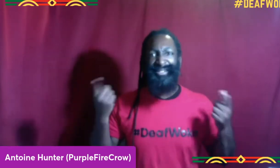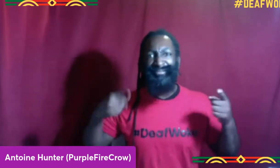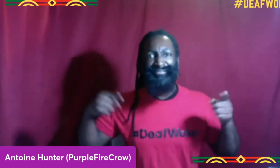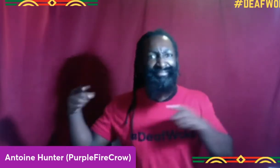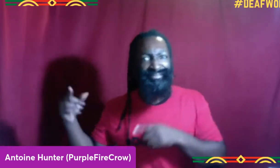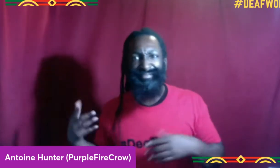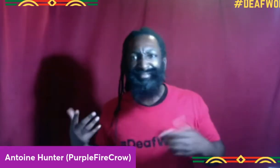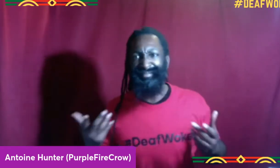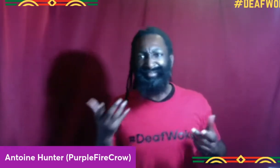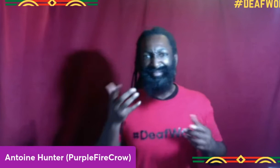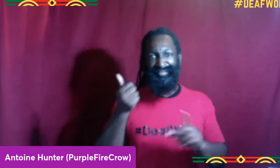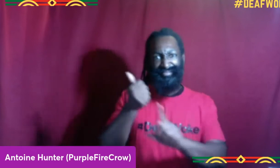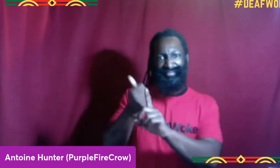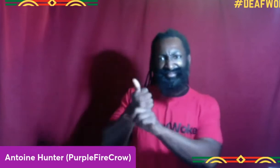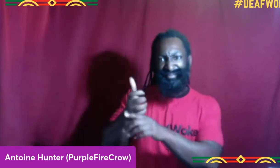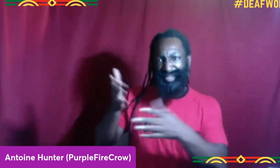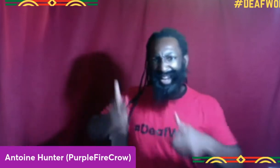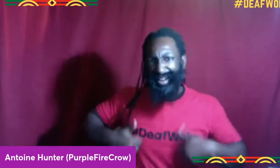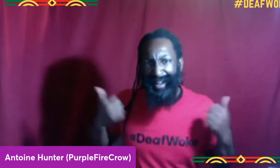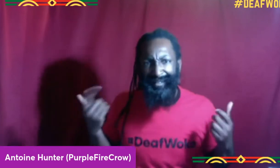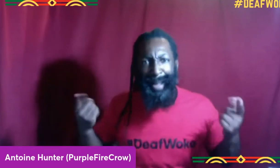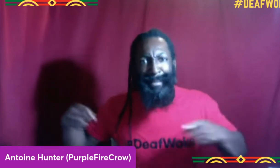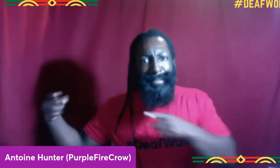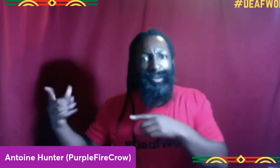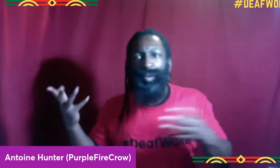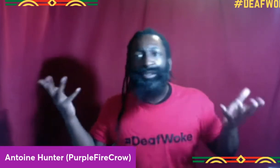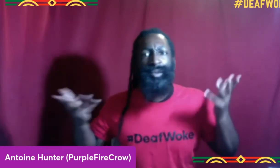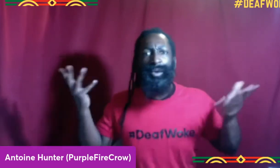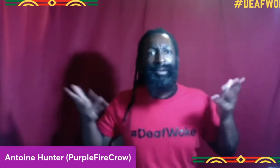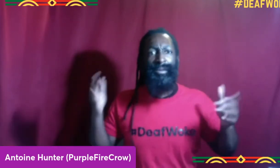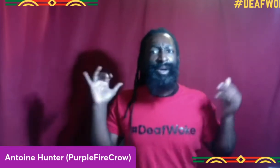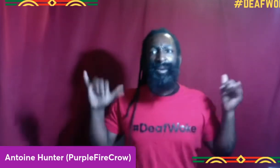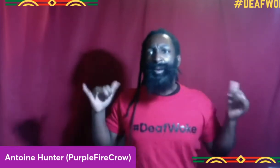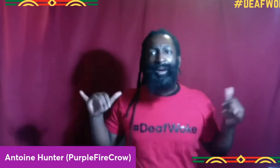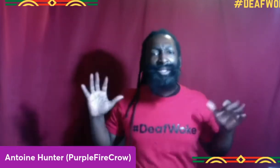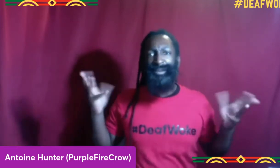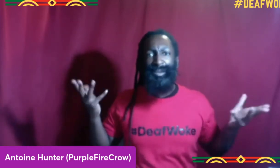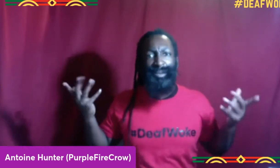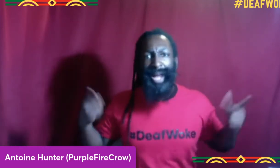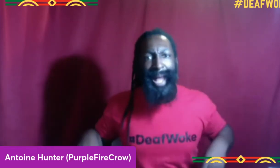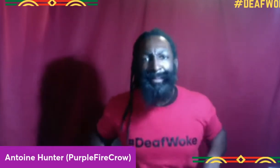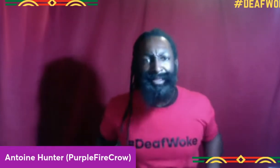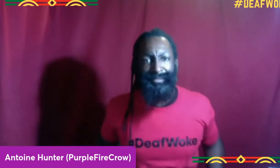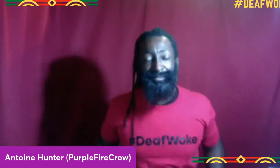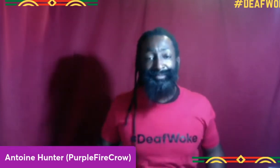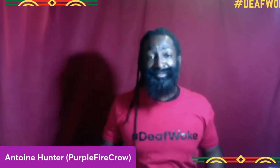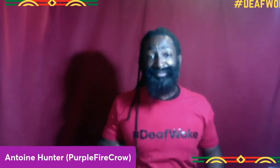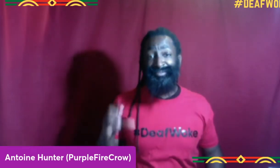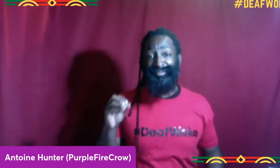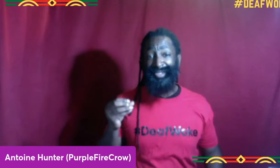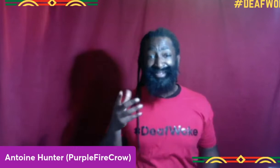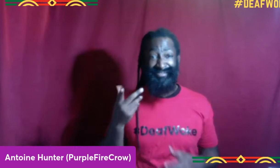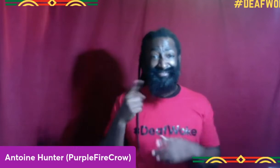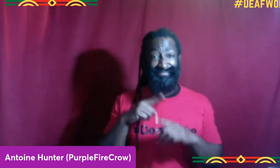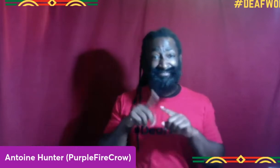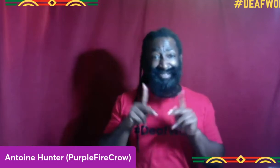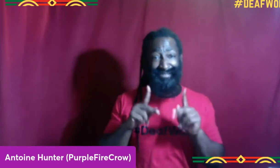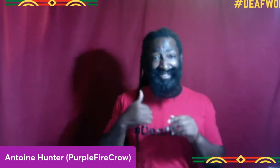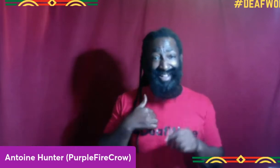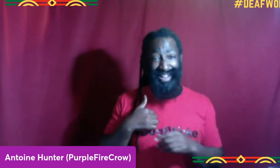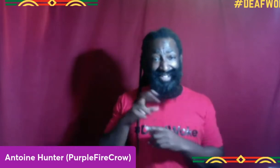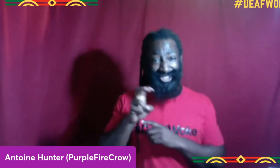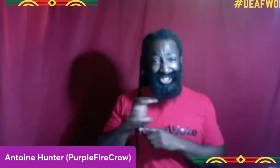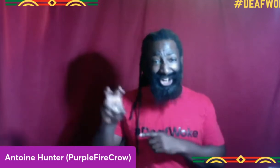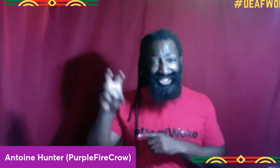BIPOC, trans community, what was going on in the community. We're talking about their life and what was going on in their life.